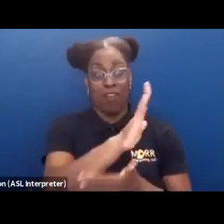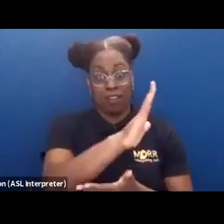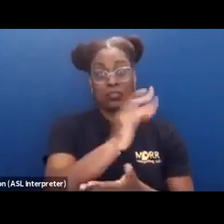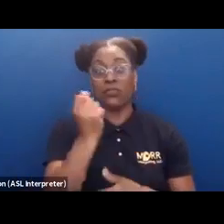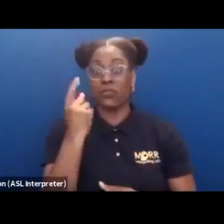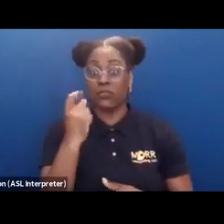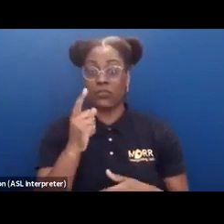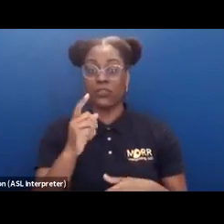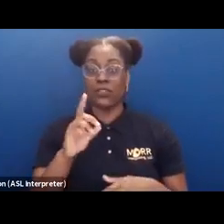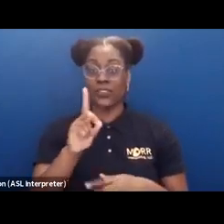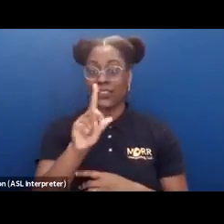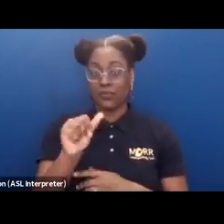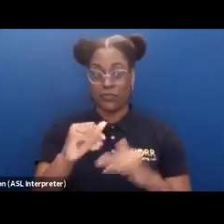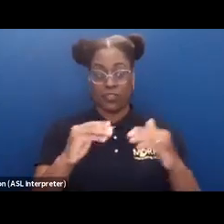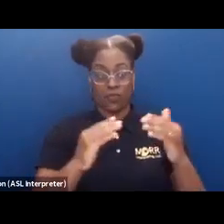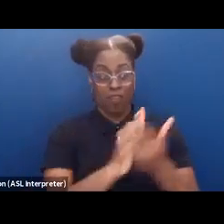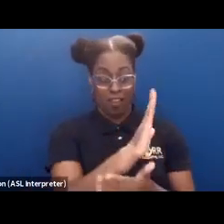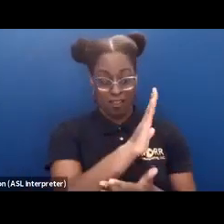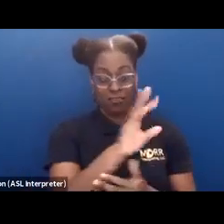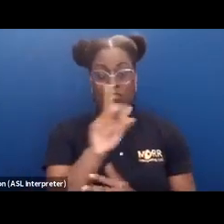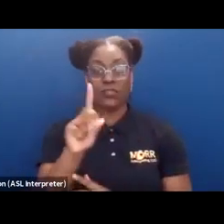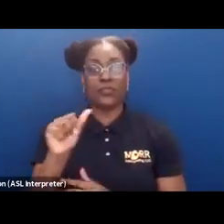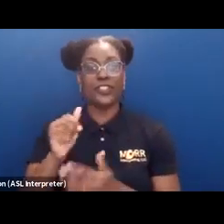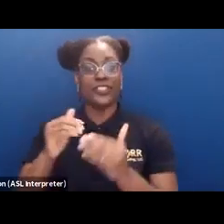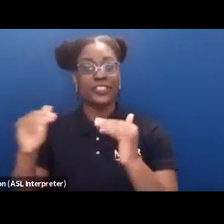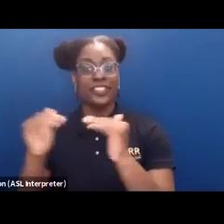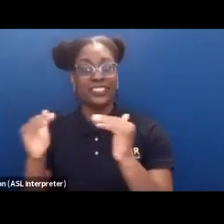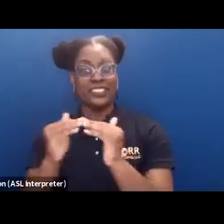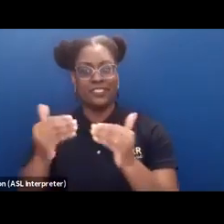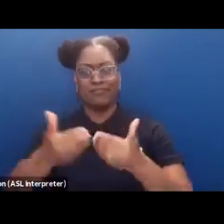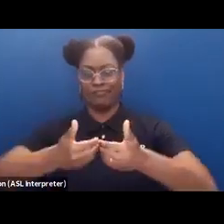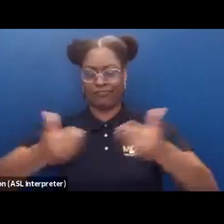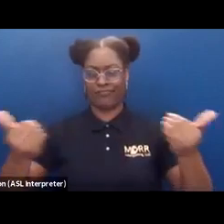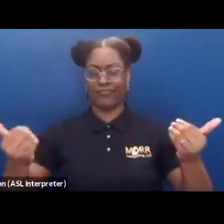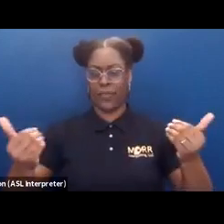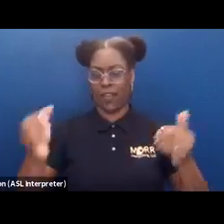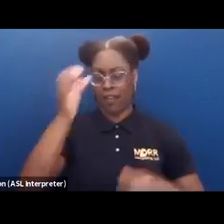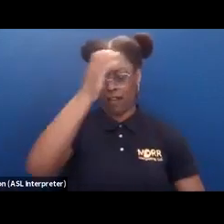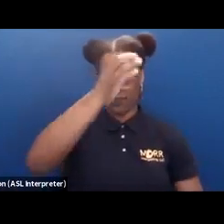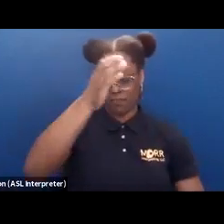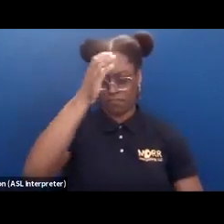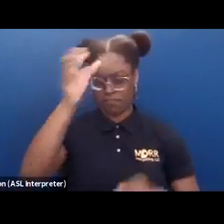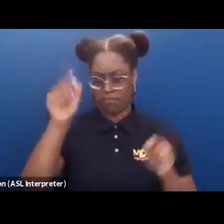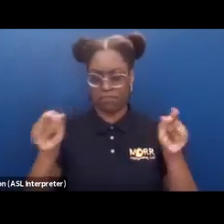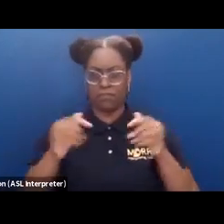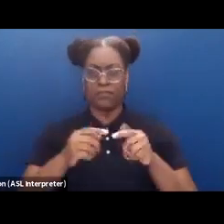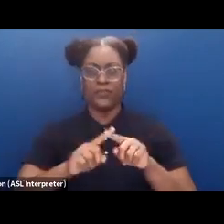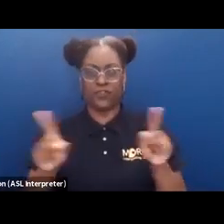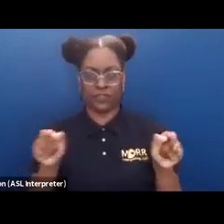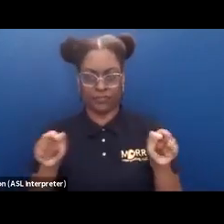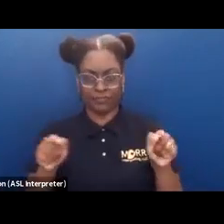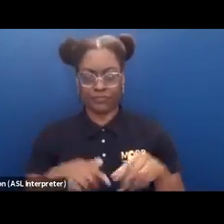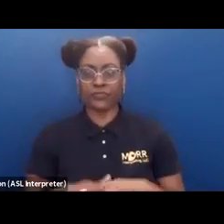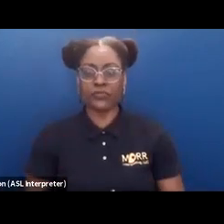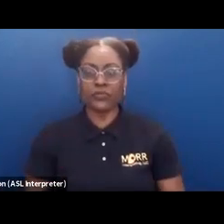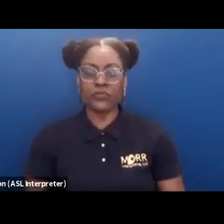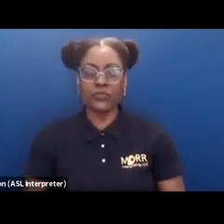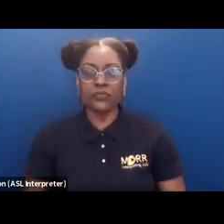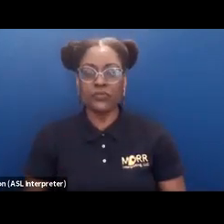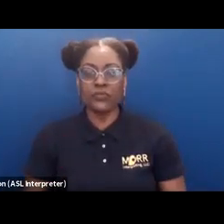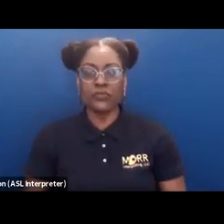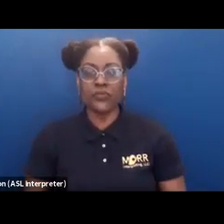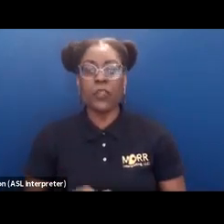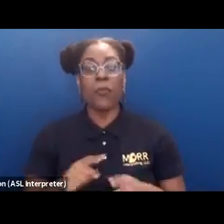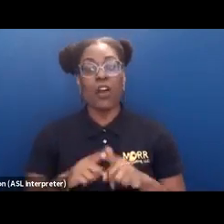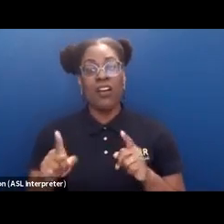are in no way the same thing. But I think that white disability rights folks have themselves set